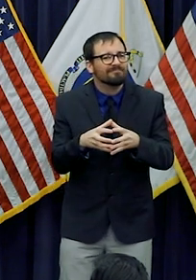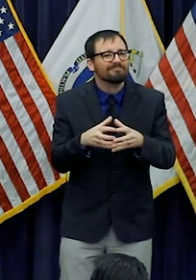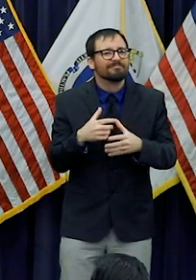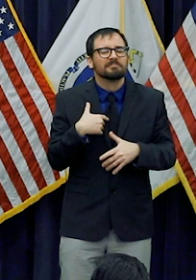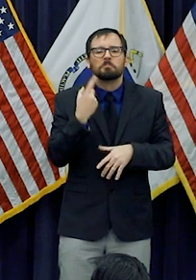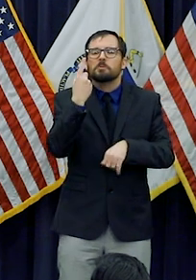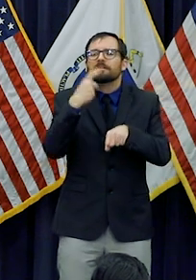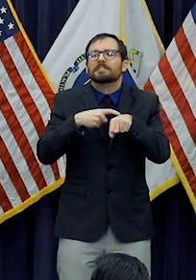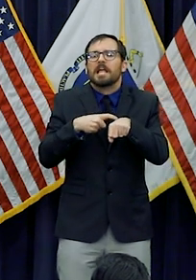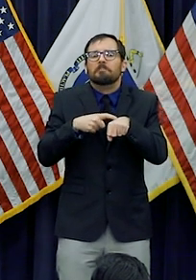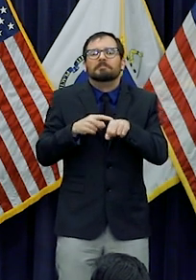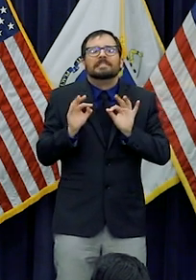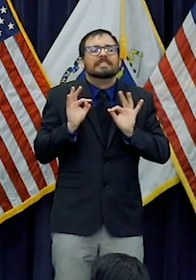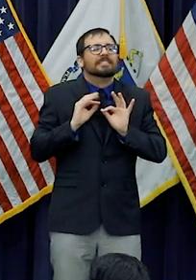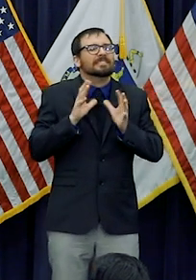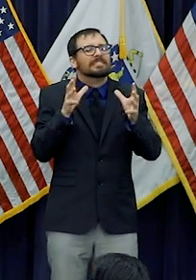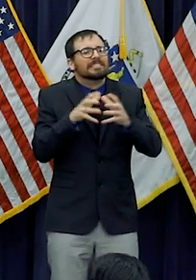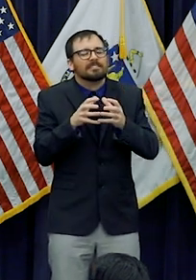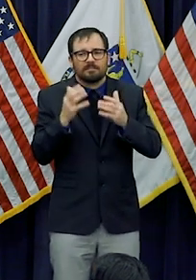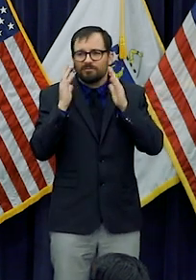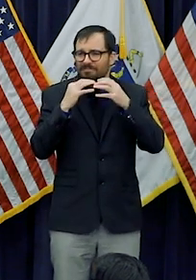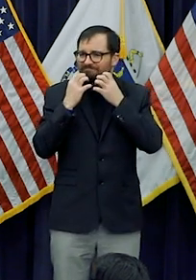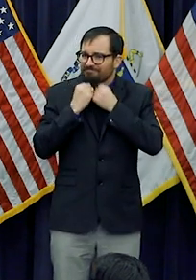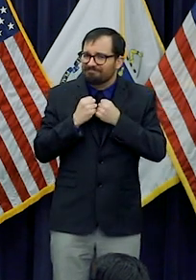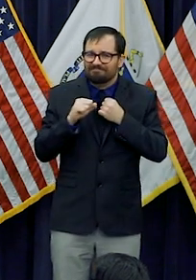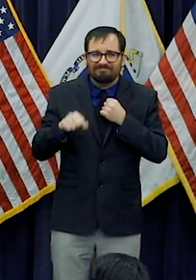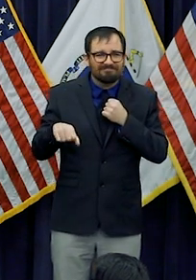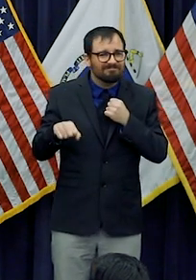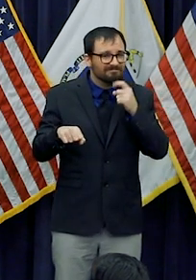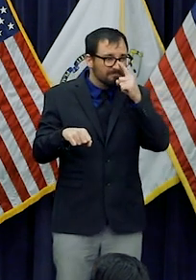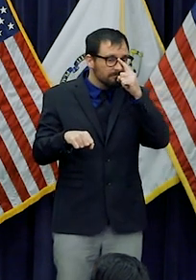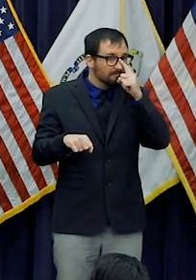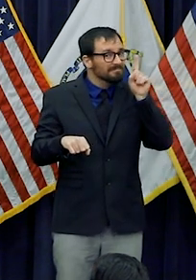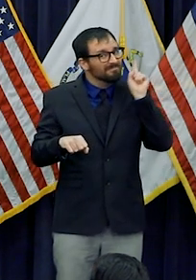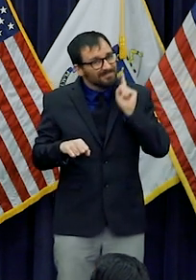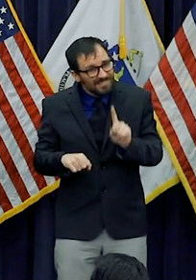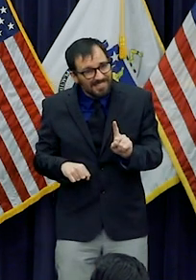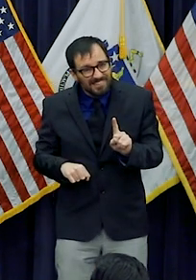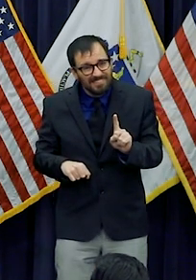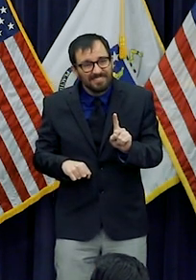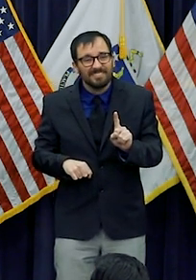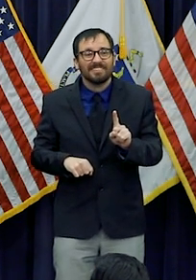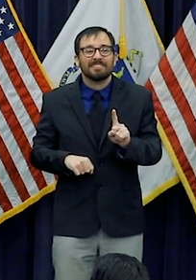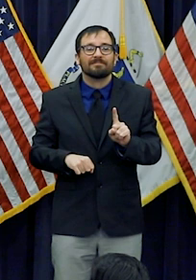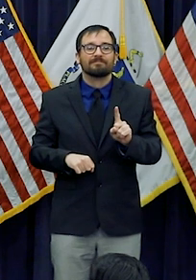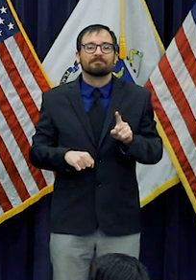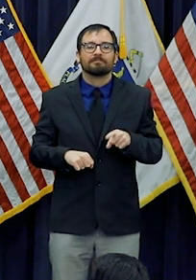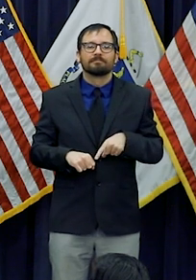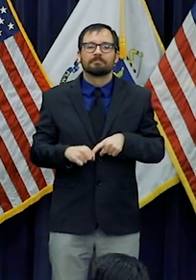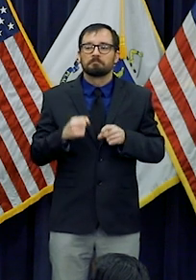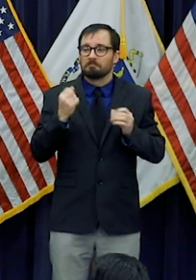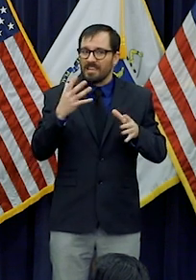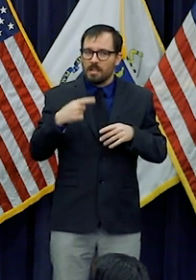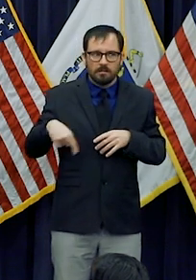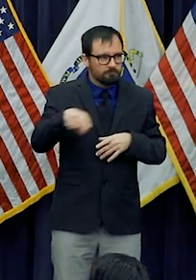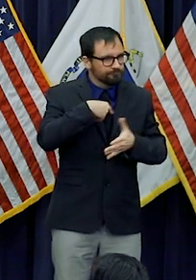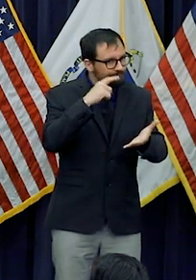them, are finding ways to persevere and work through it. And there's no